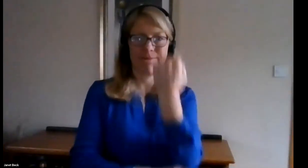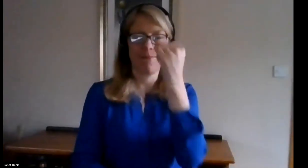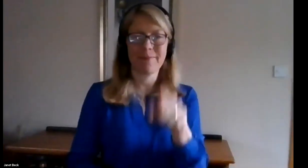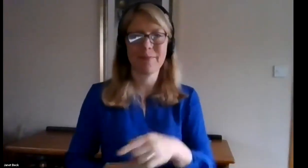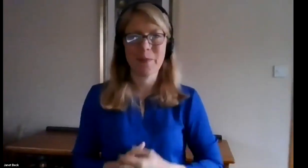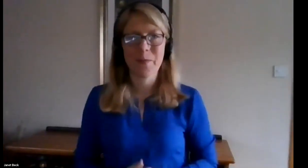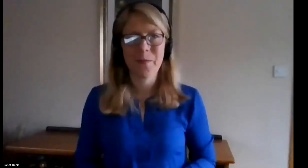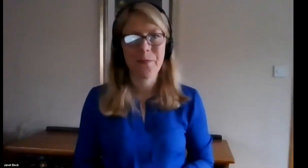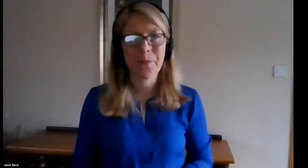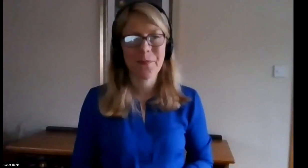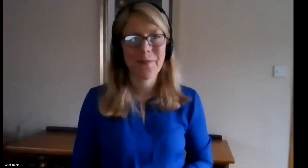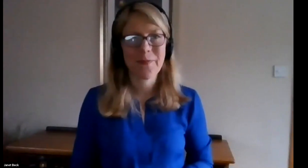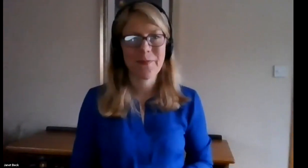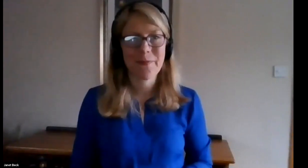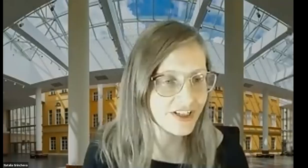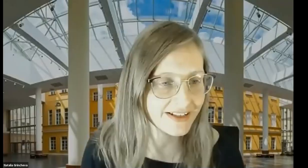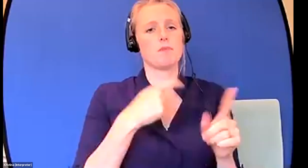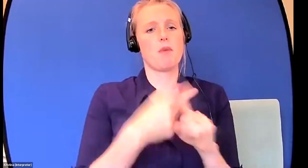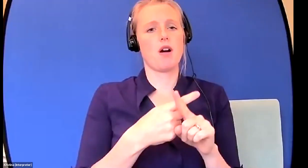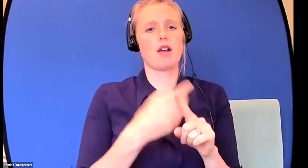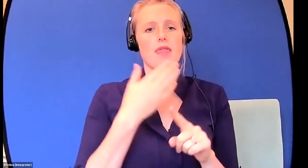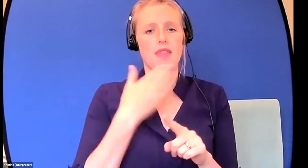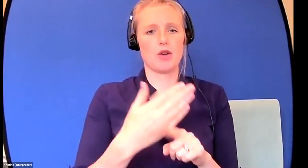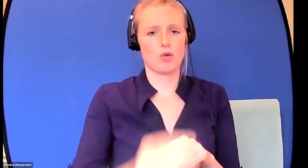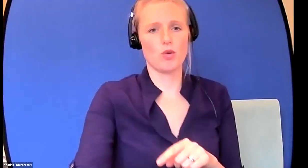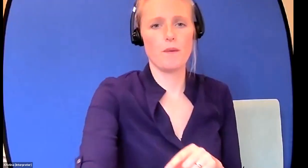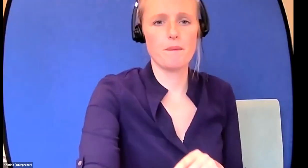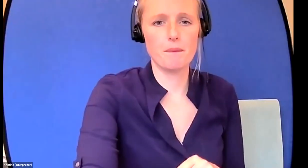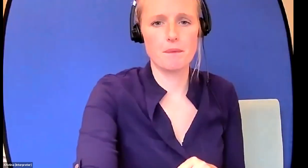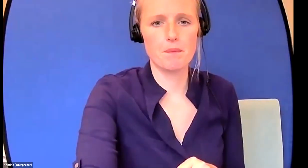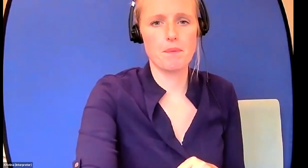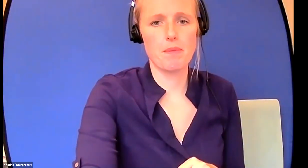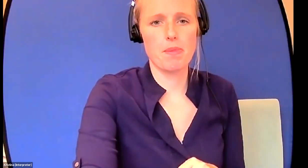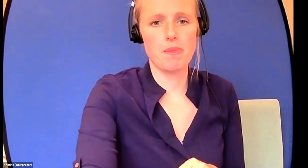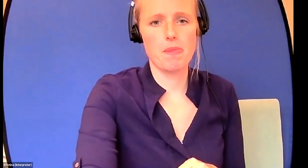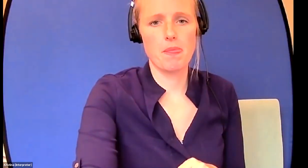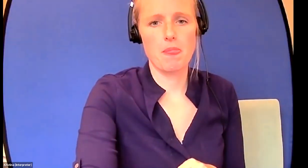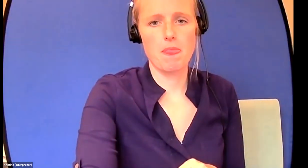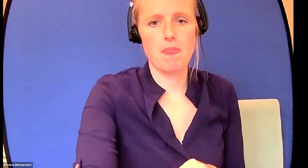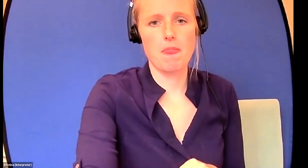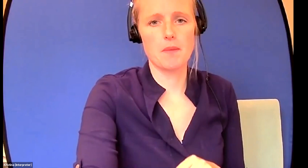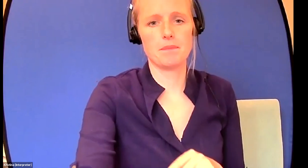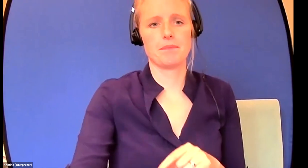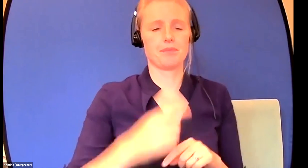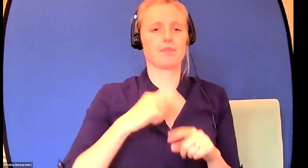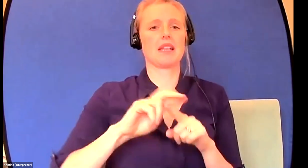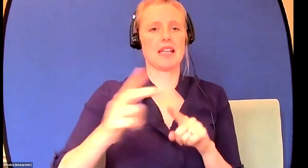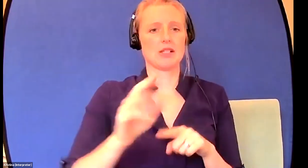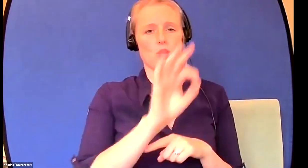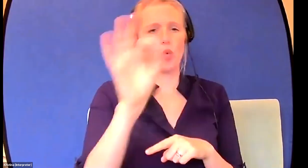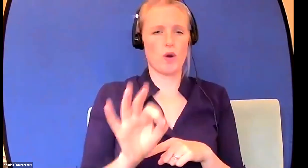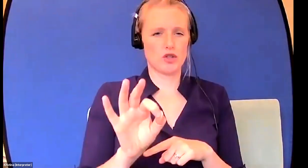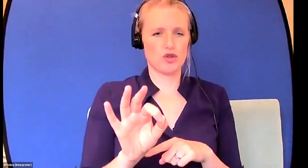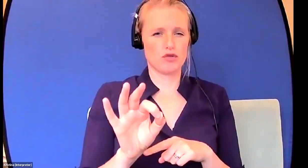Thank you so much, Mark, and thank you so much, Kelly, Tamana, and Fiona. And my next question